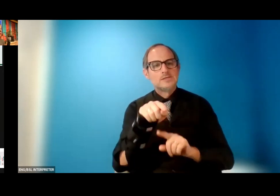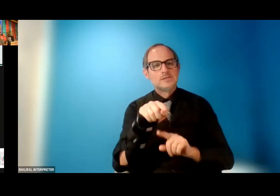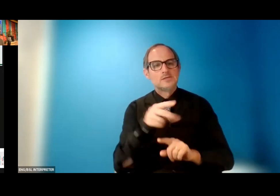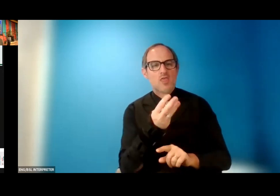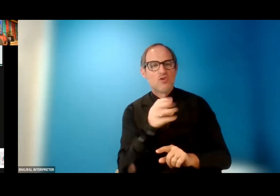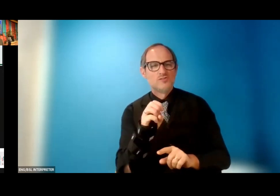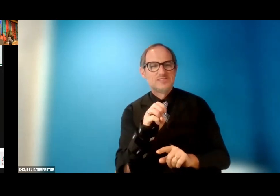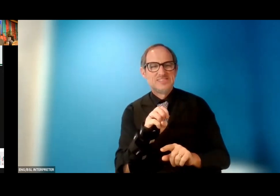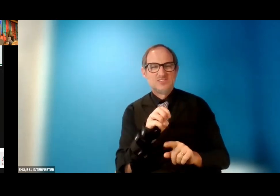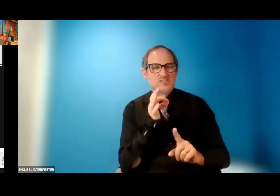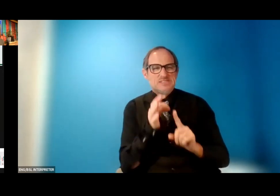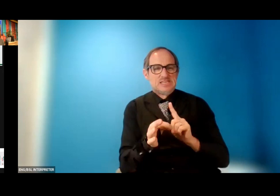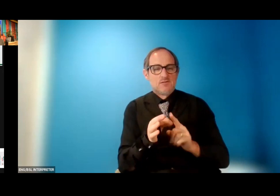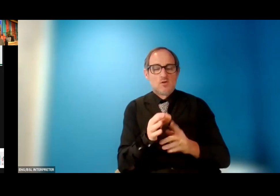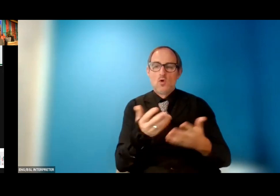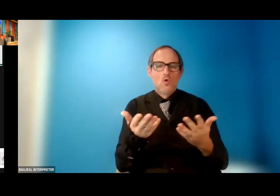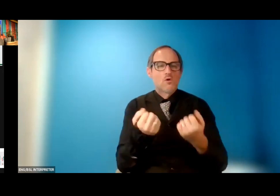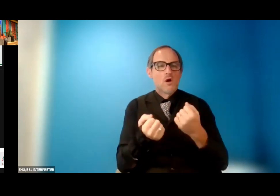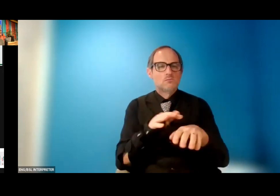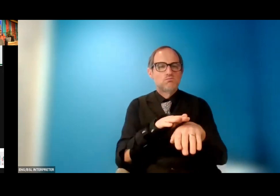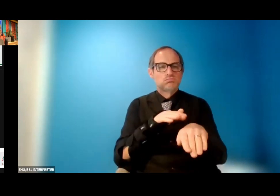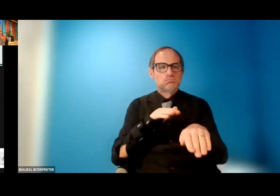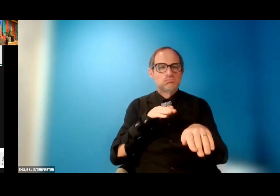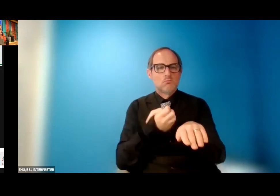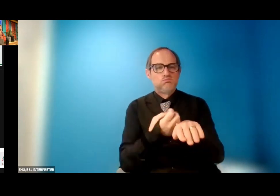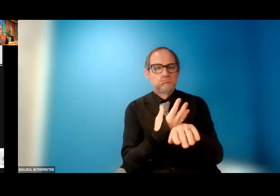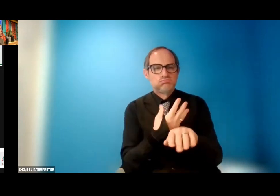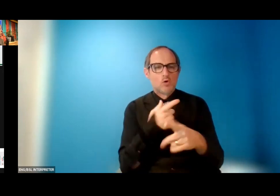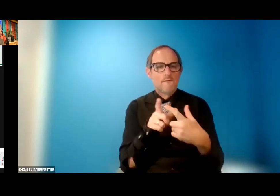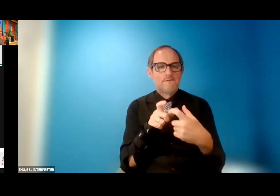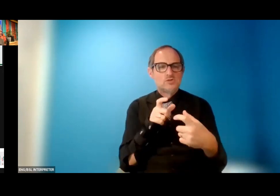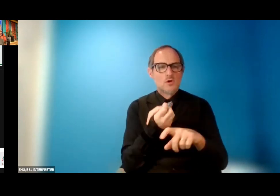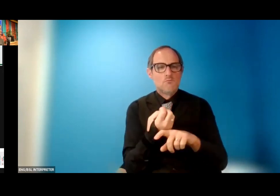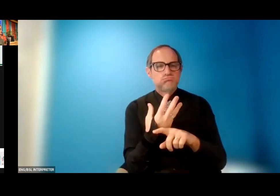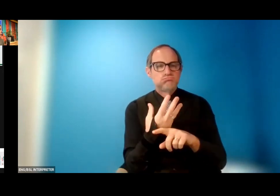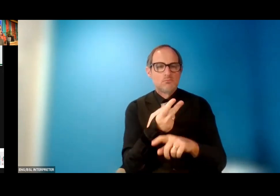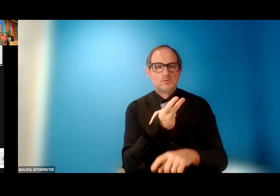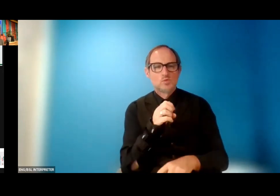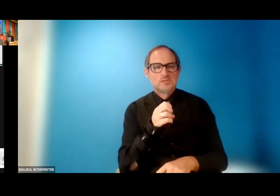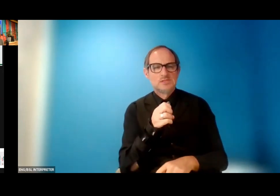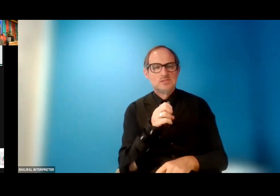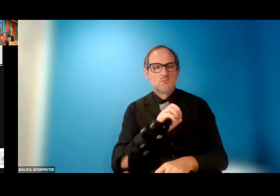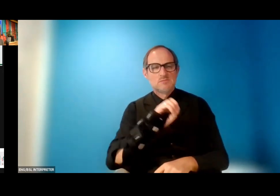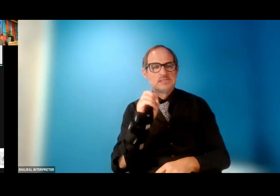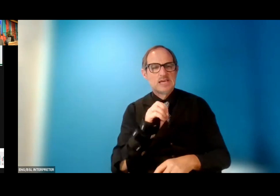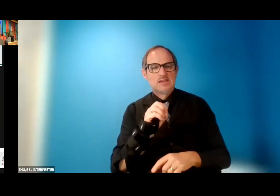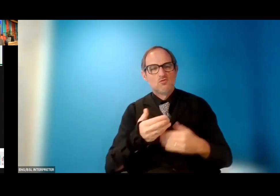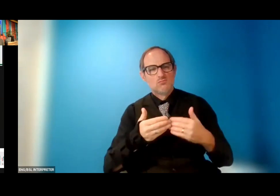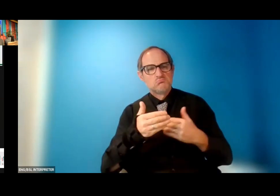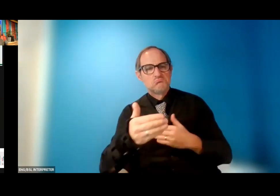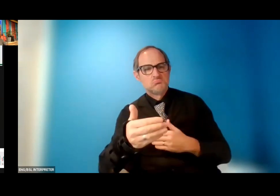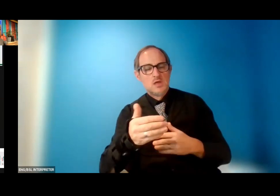30% in 5 years' time, etc. So what is a target that we currently have, or several targets? In